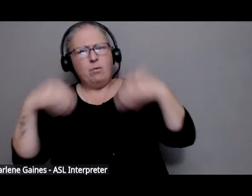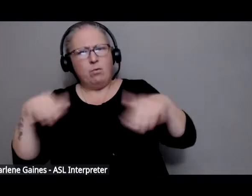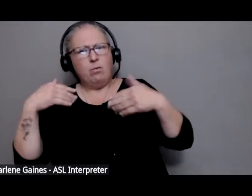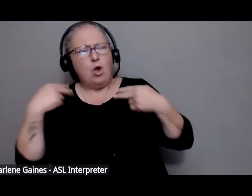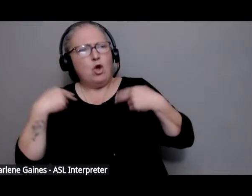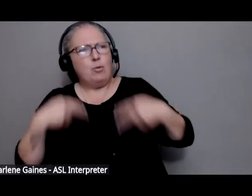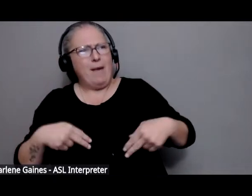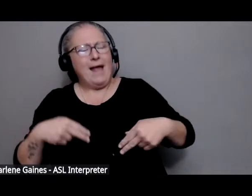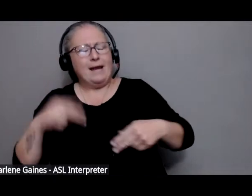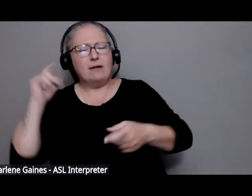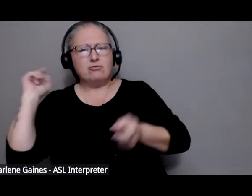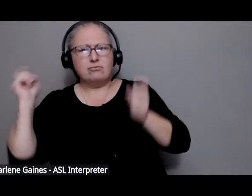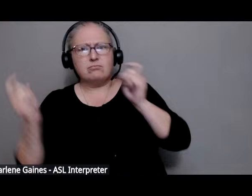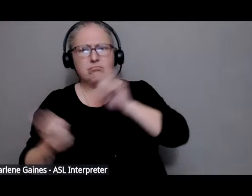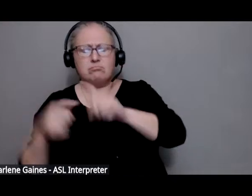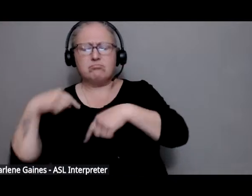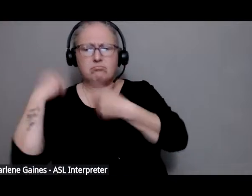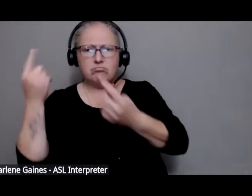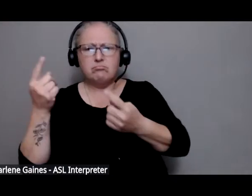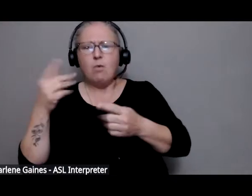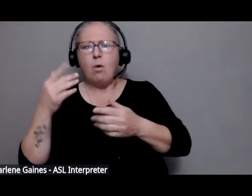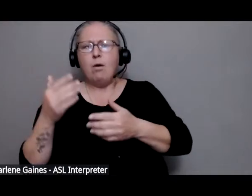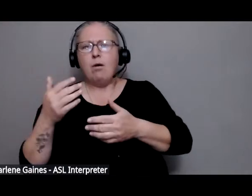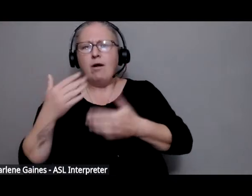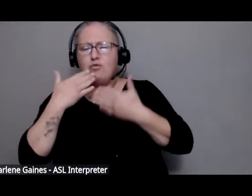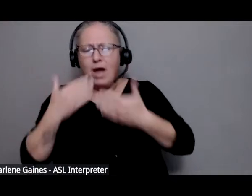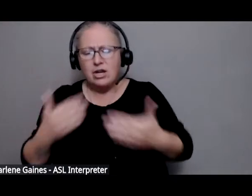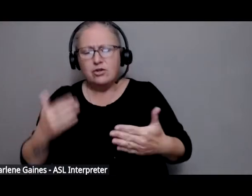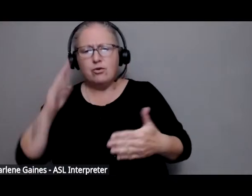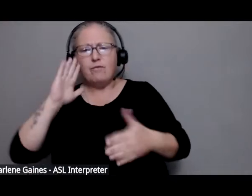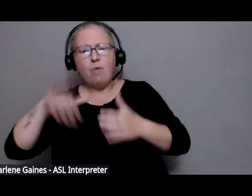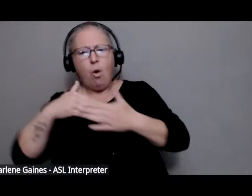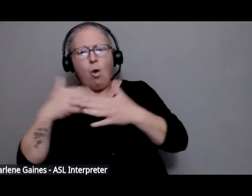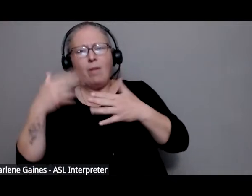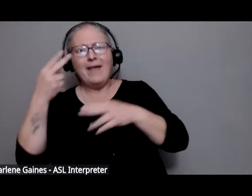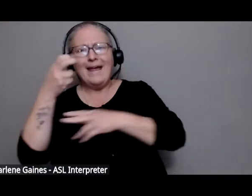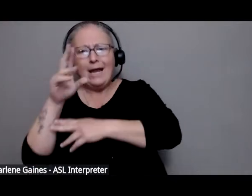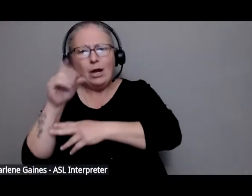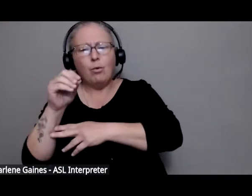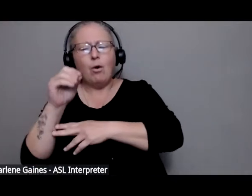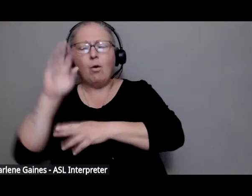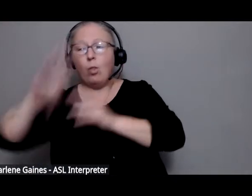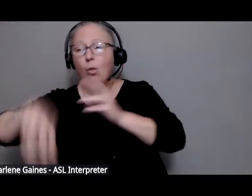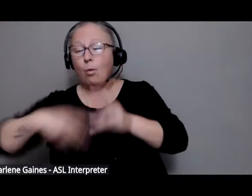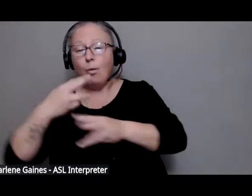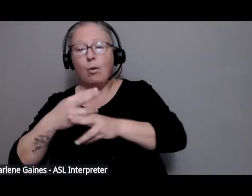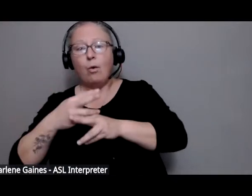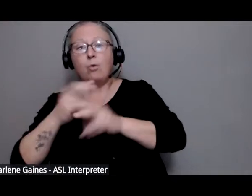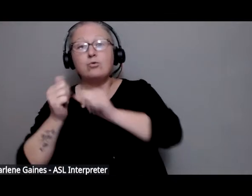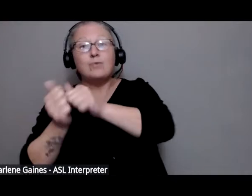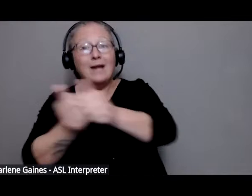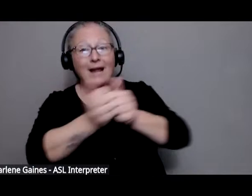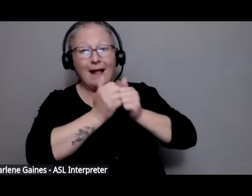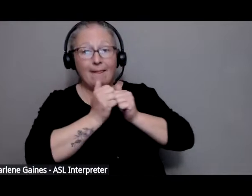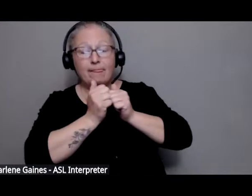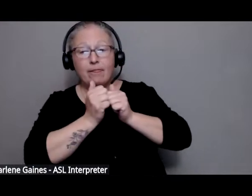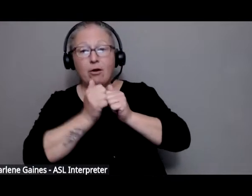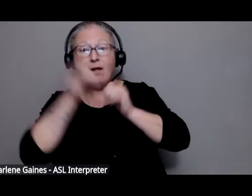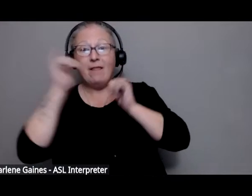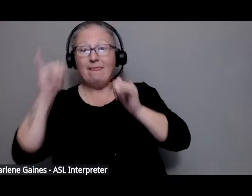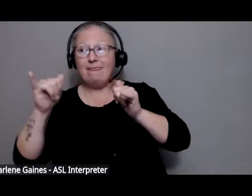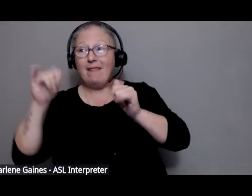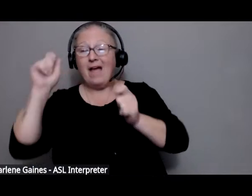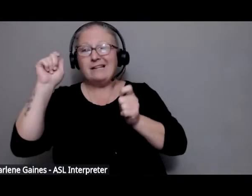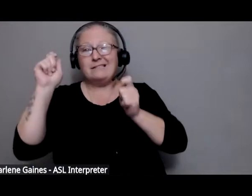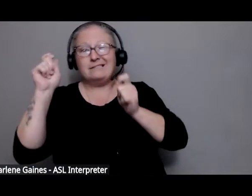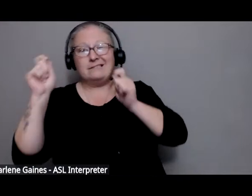come, overwhelmed with reverence and gratitude for all the heroes all over the world who together forced that arc to bend a